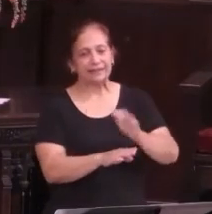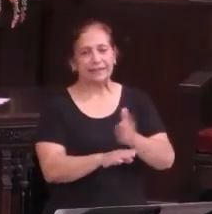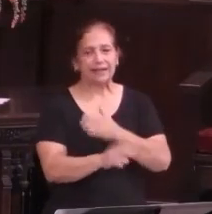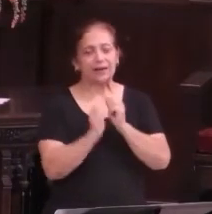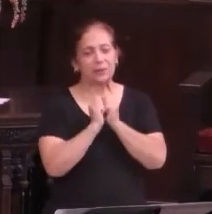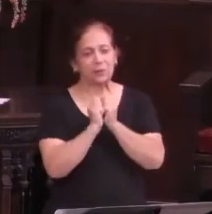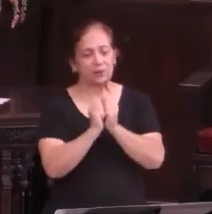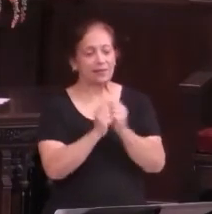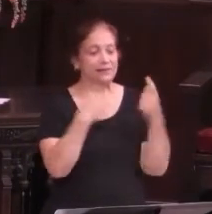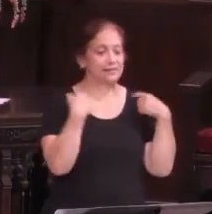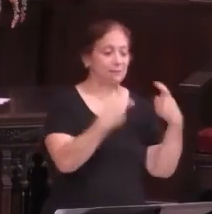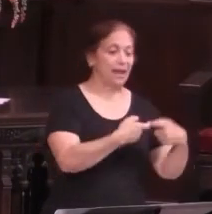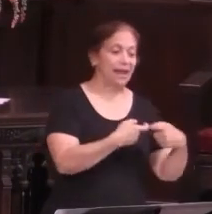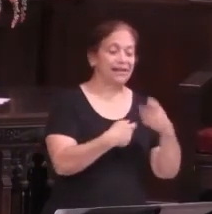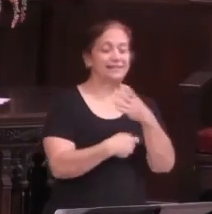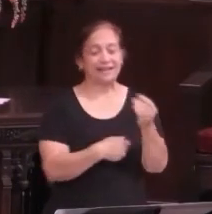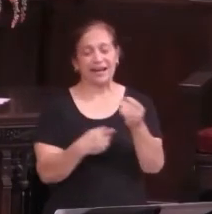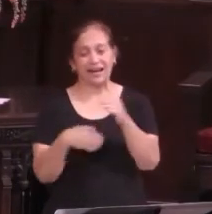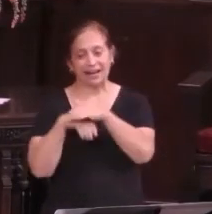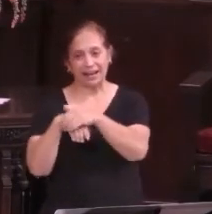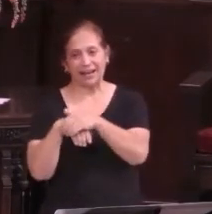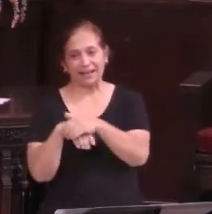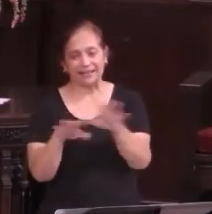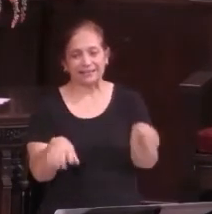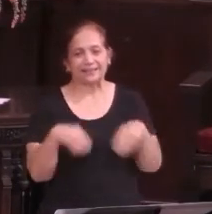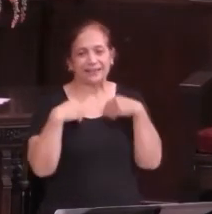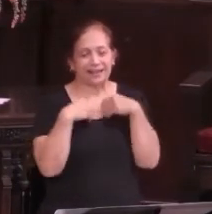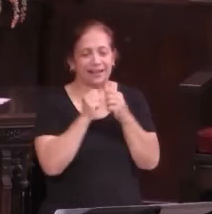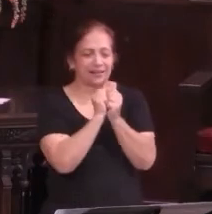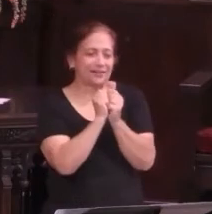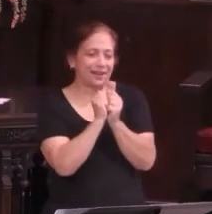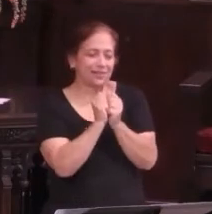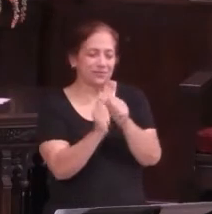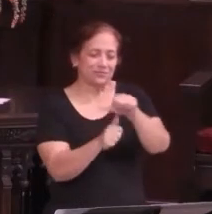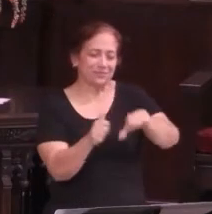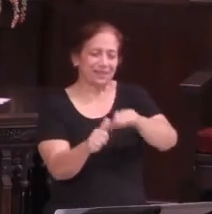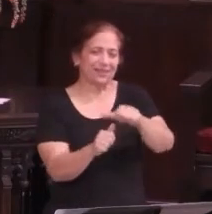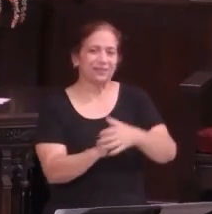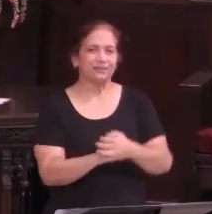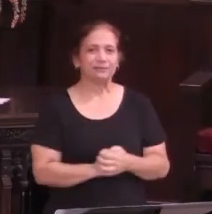along in both Spanish and English, cuddled up to one